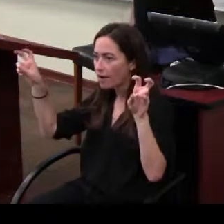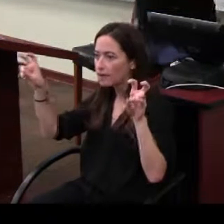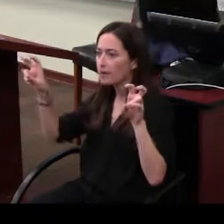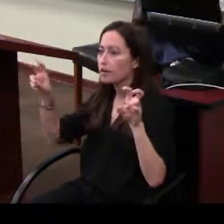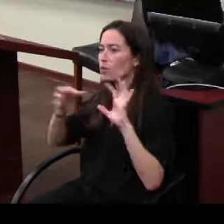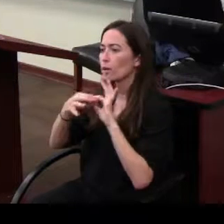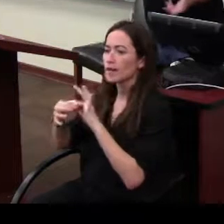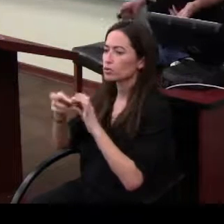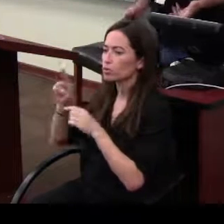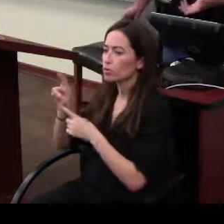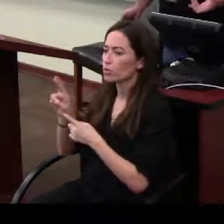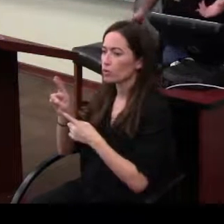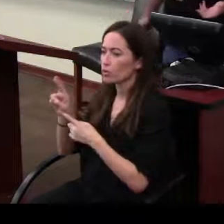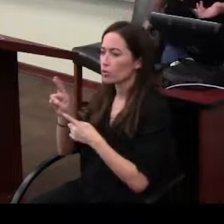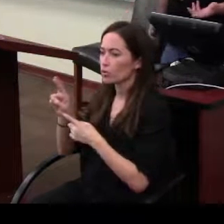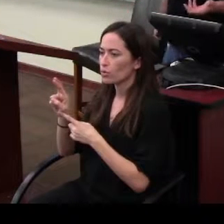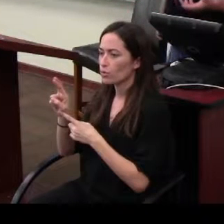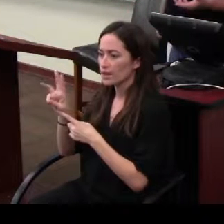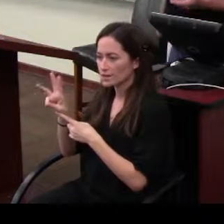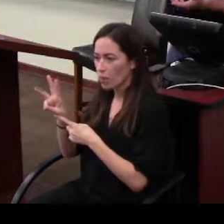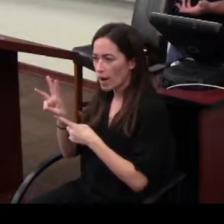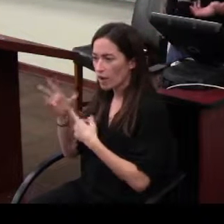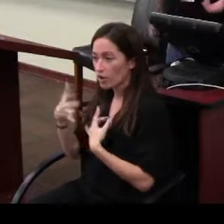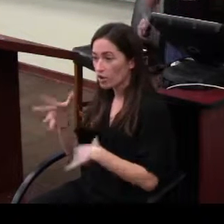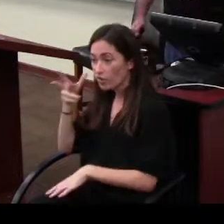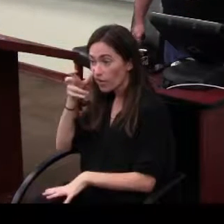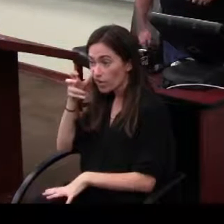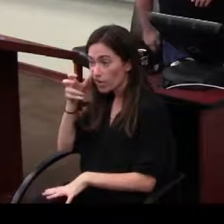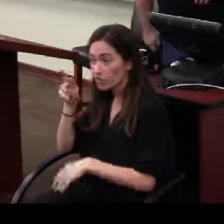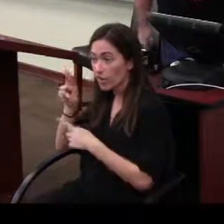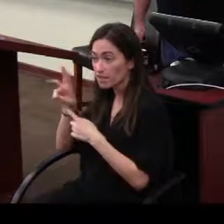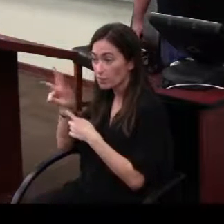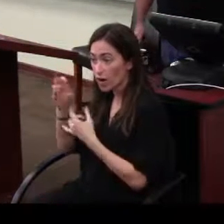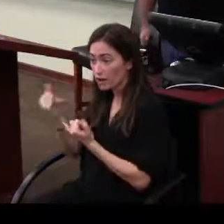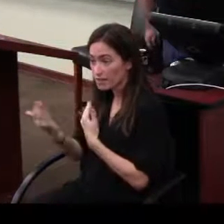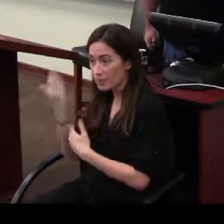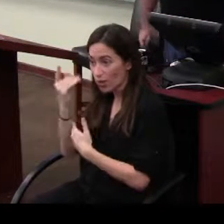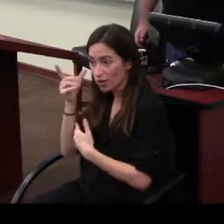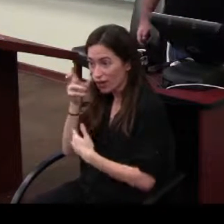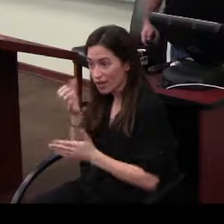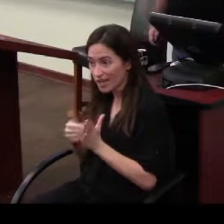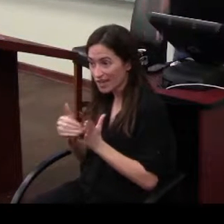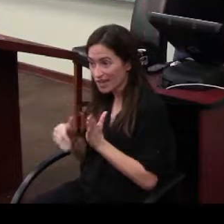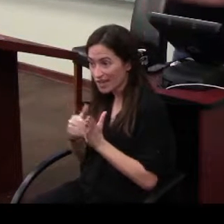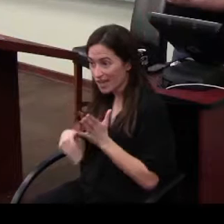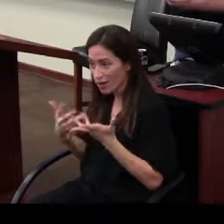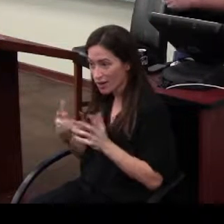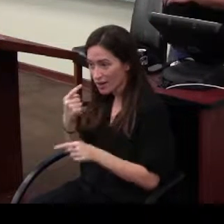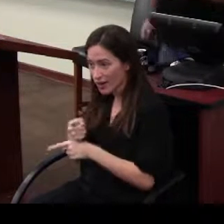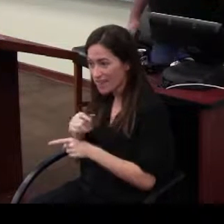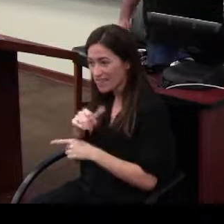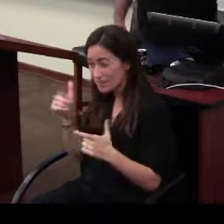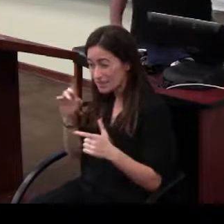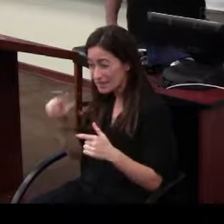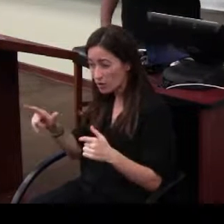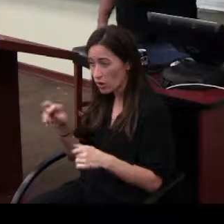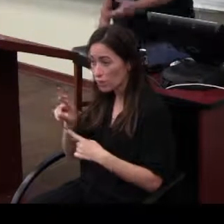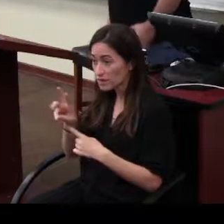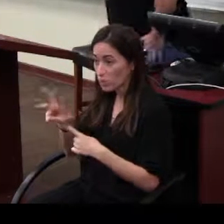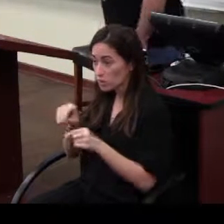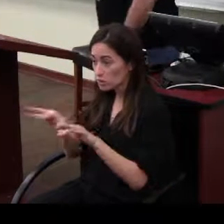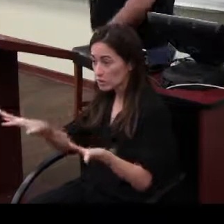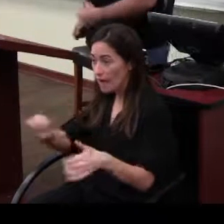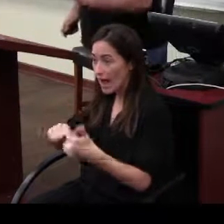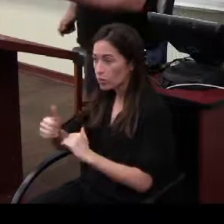on ransomware. We've already heard about it a few times this morning, right? So it's a big deal for us. Ransomware is usually spread through some